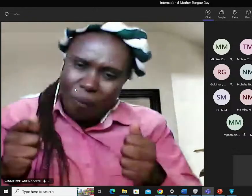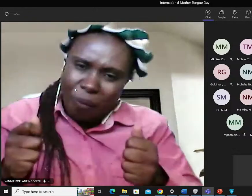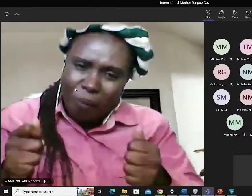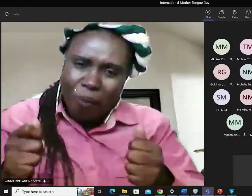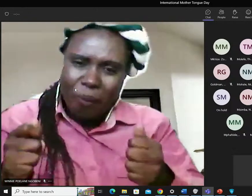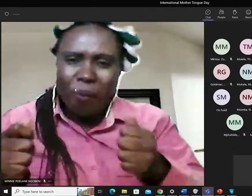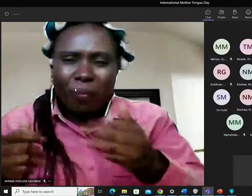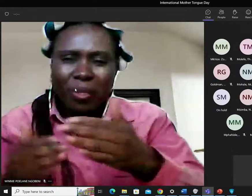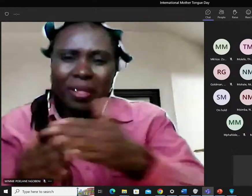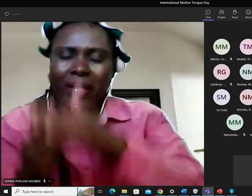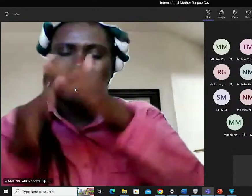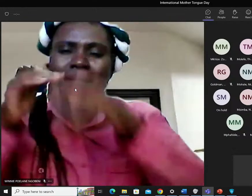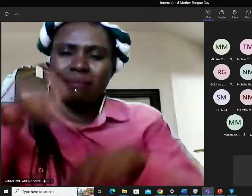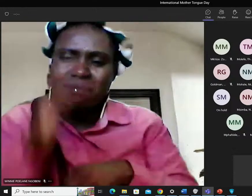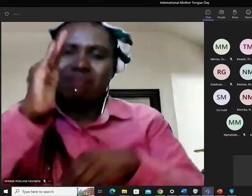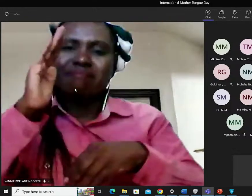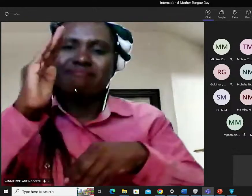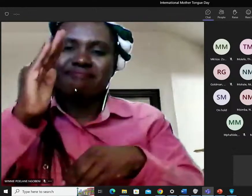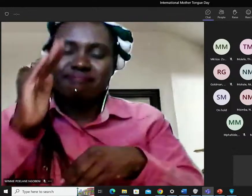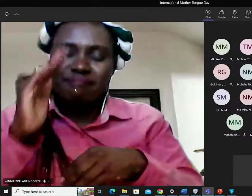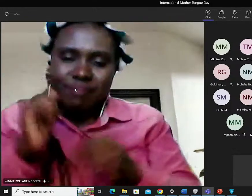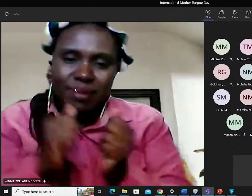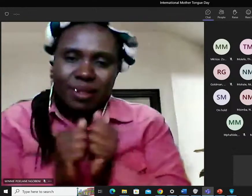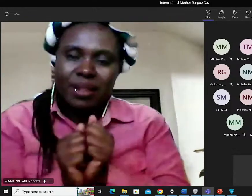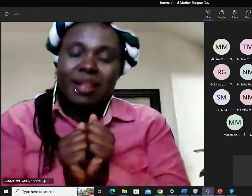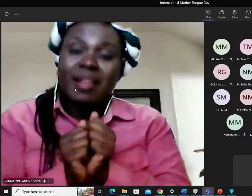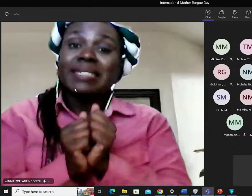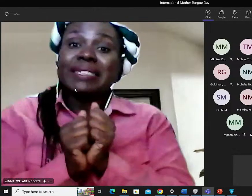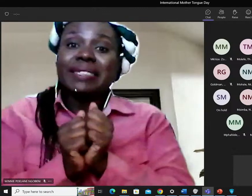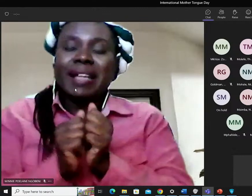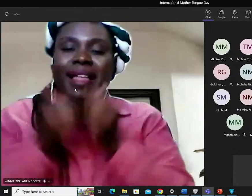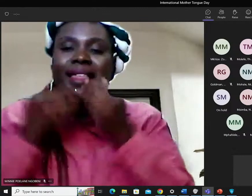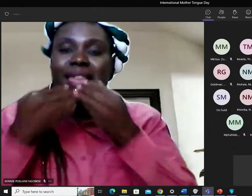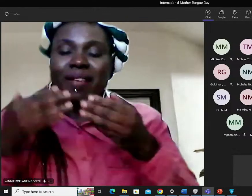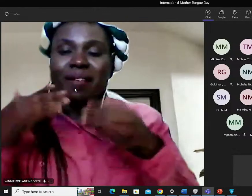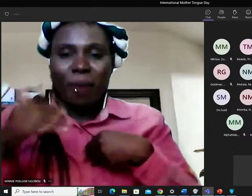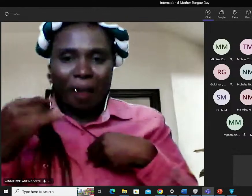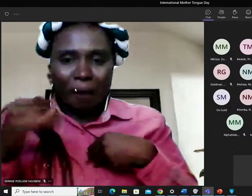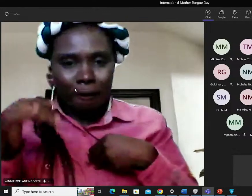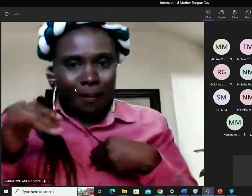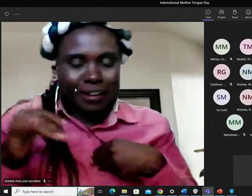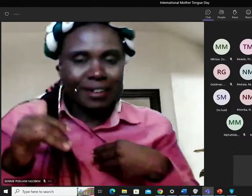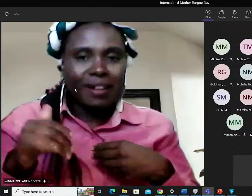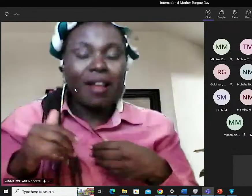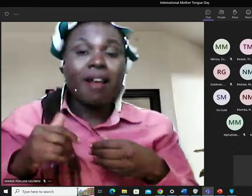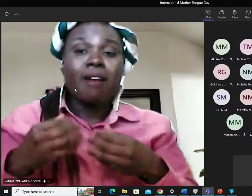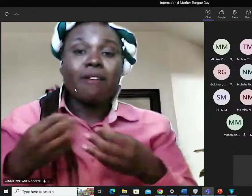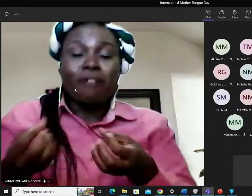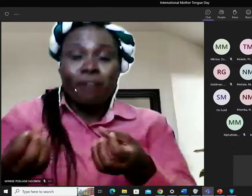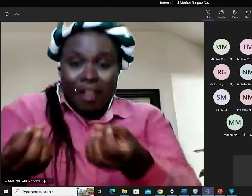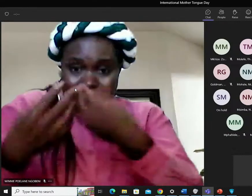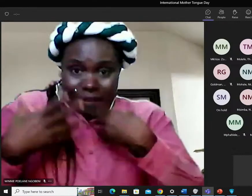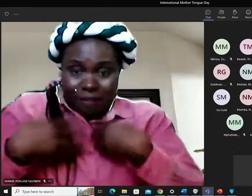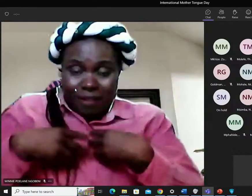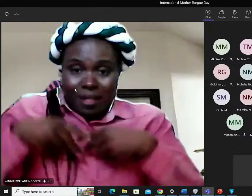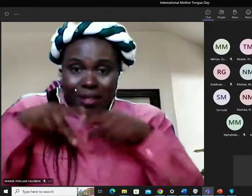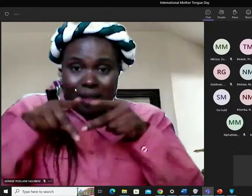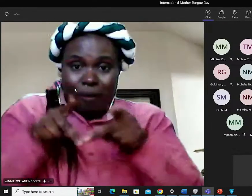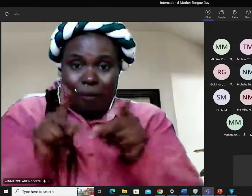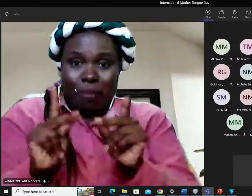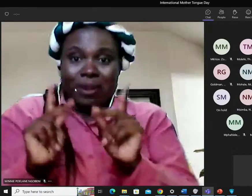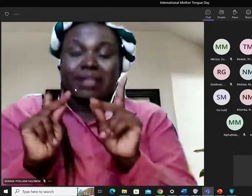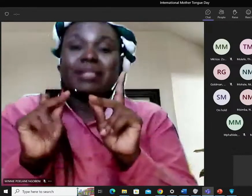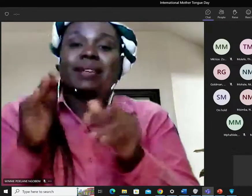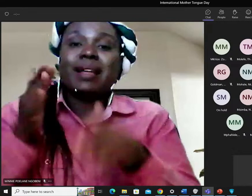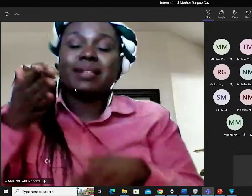some potholes. So we thank you very much for affording us this opportunity to be here